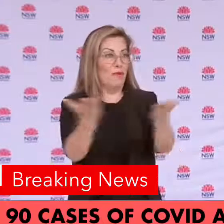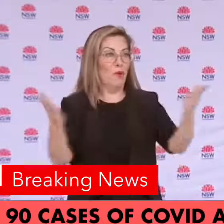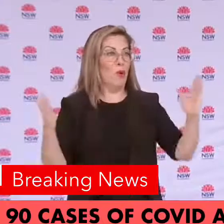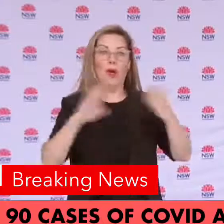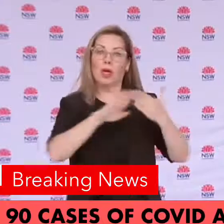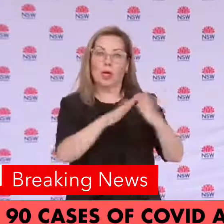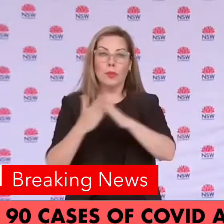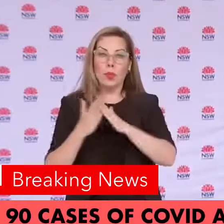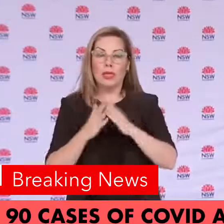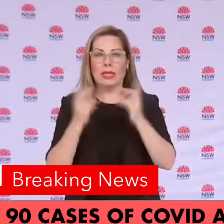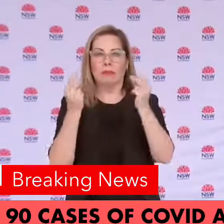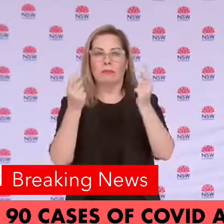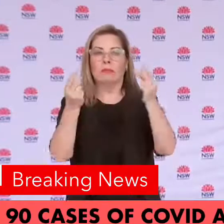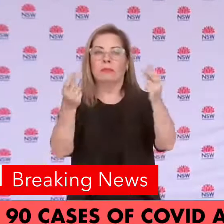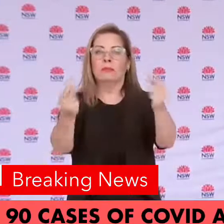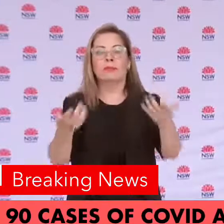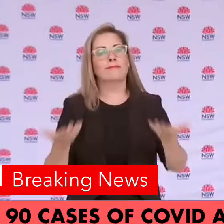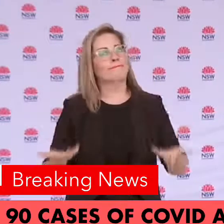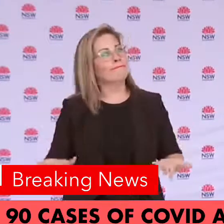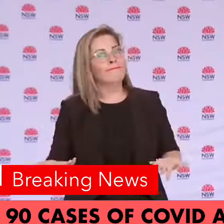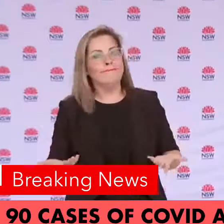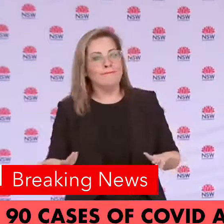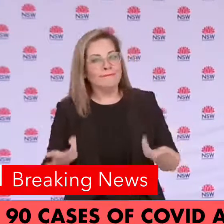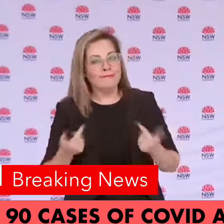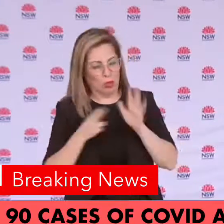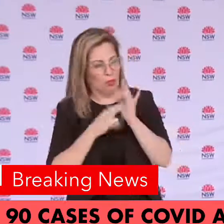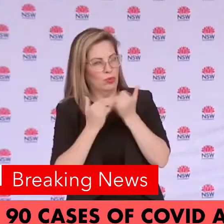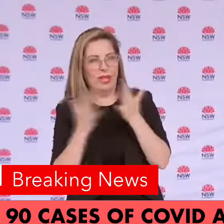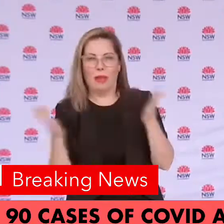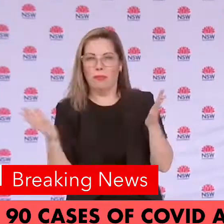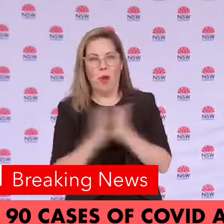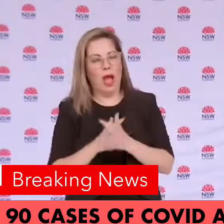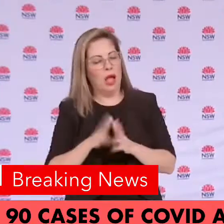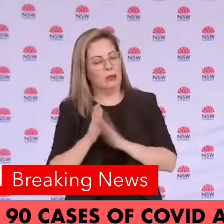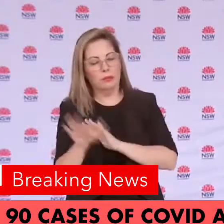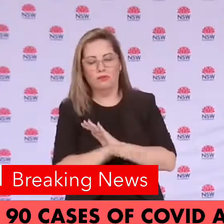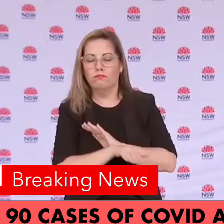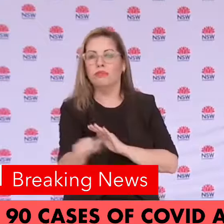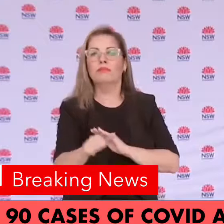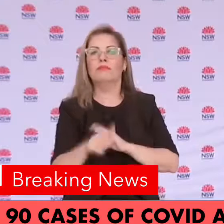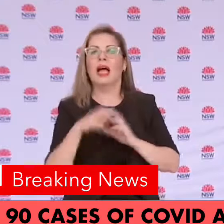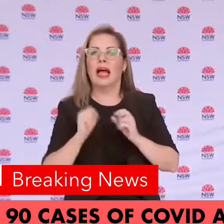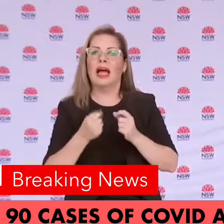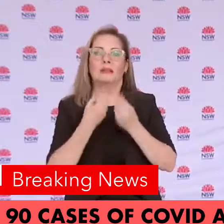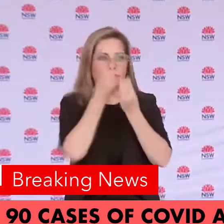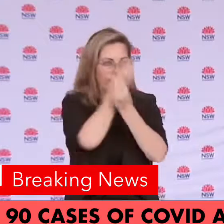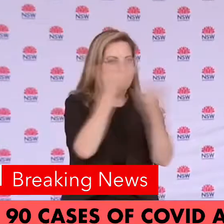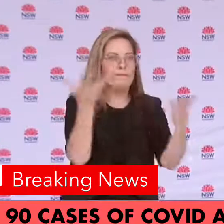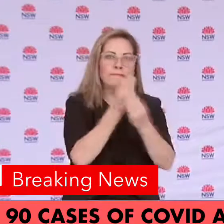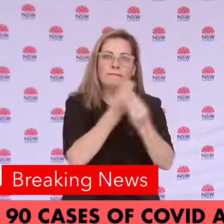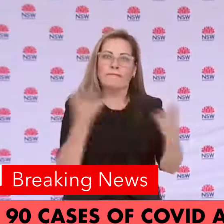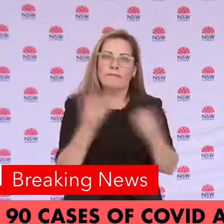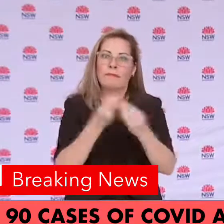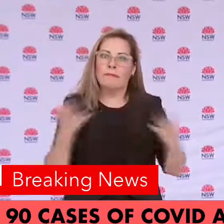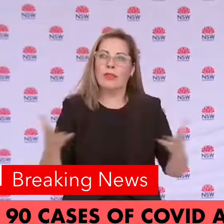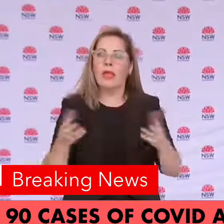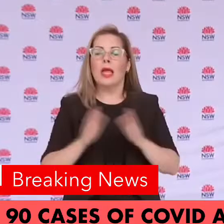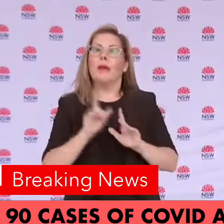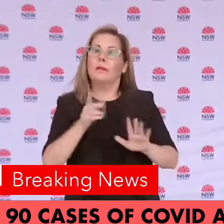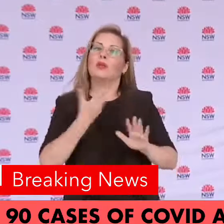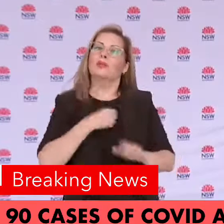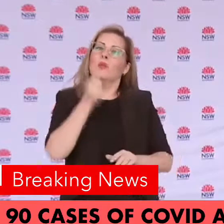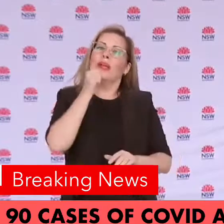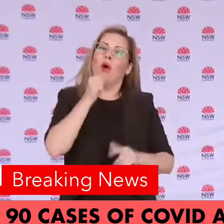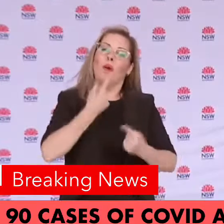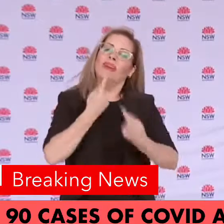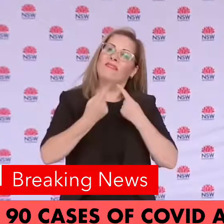really able to deploy to control the virus to the extent we have. But we also appreciate and experience that volatility is